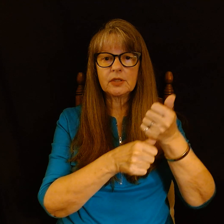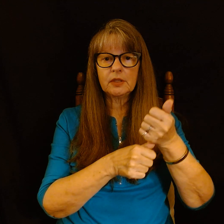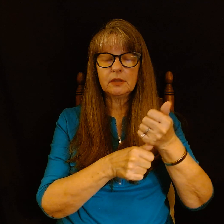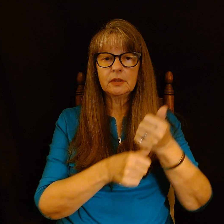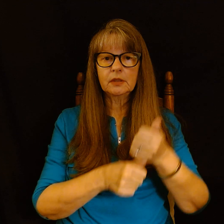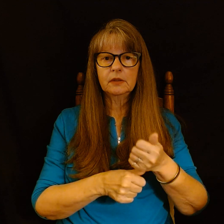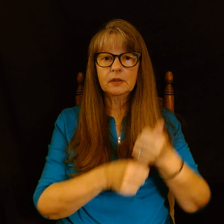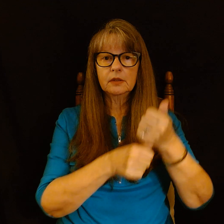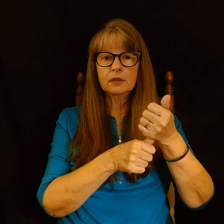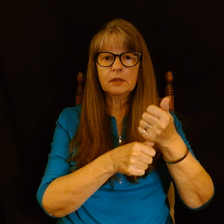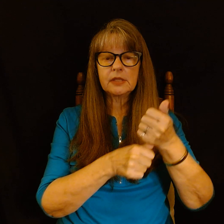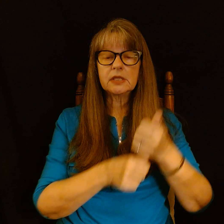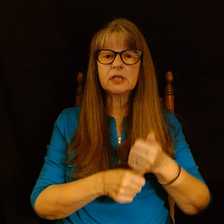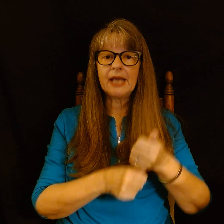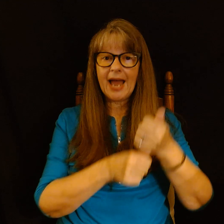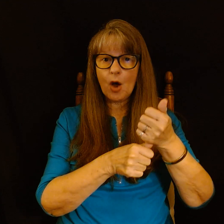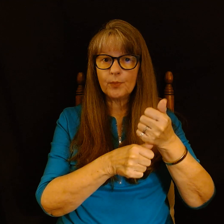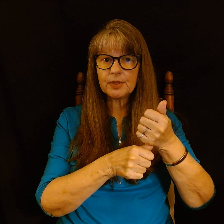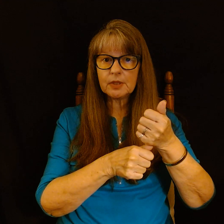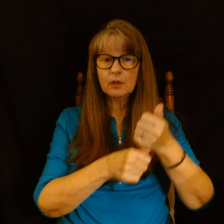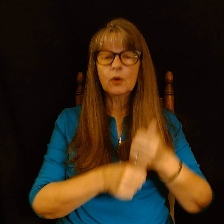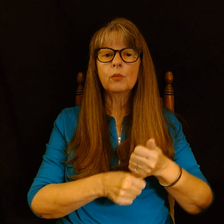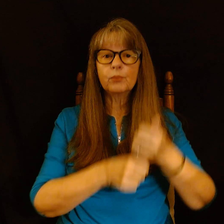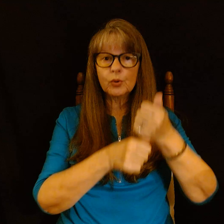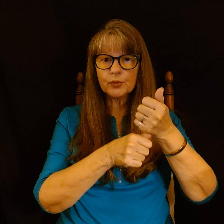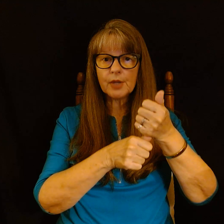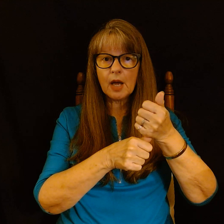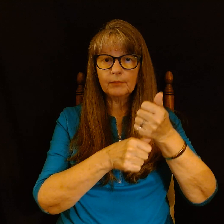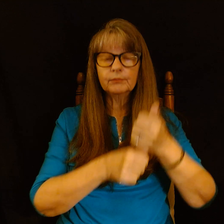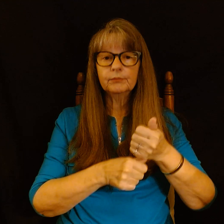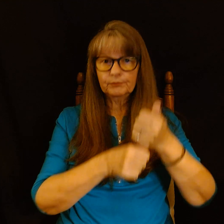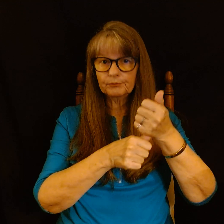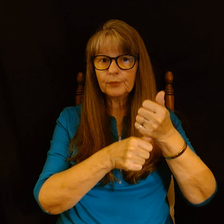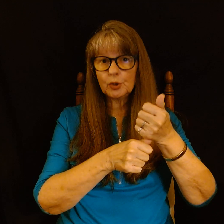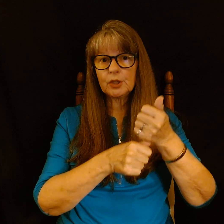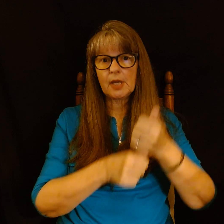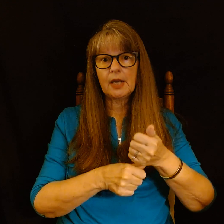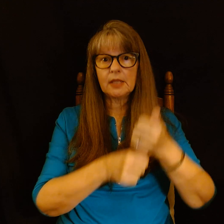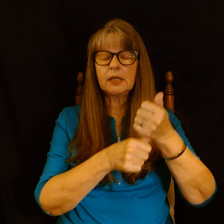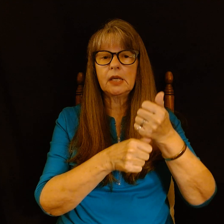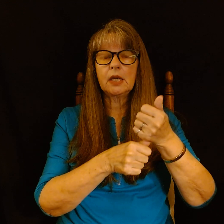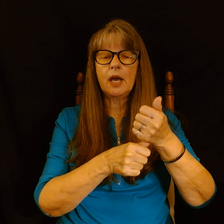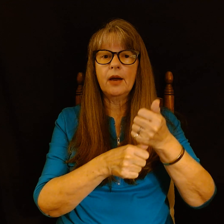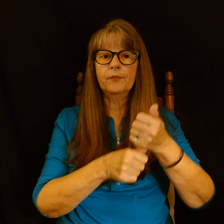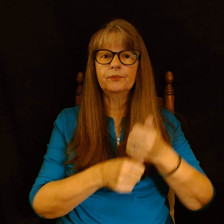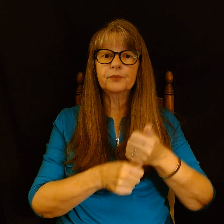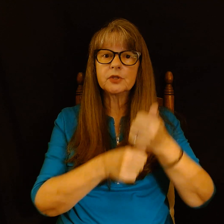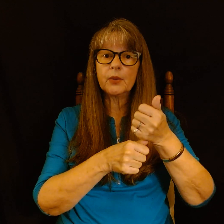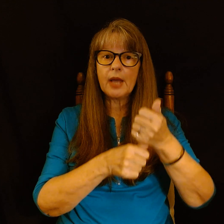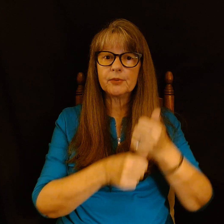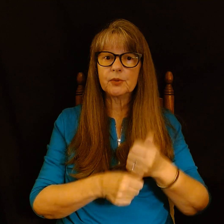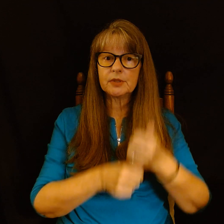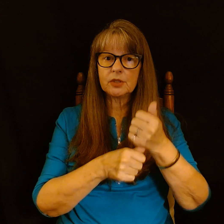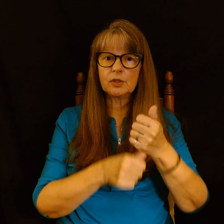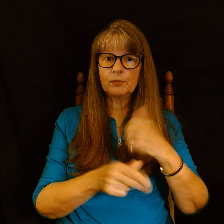Assistant helps, pulls up, pushes, that kind of thing, so it helps. So assistant